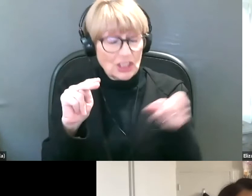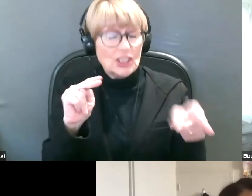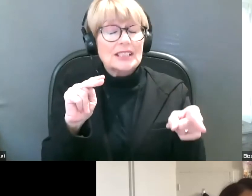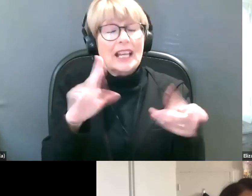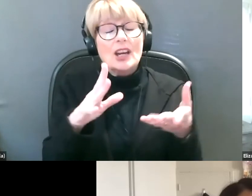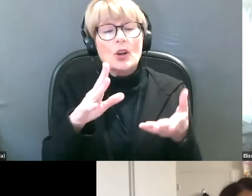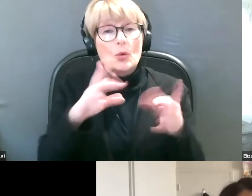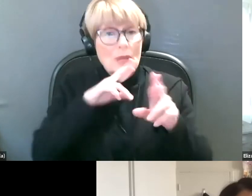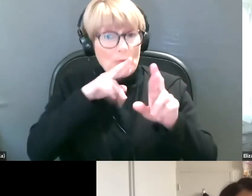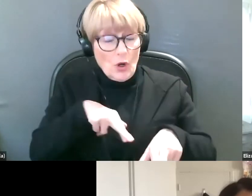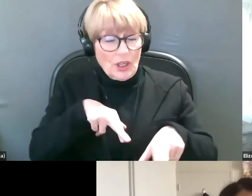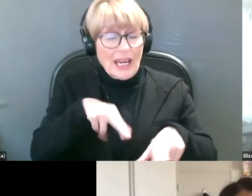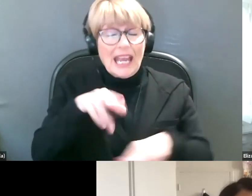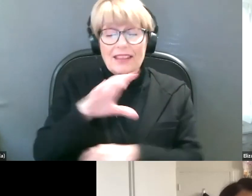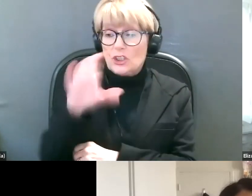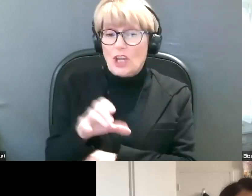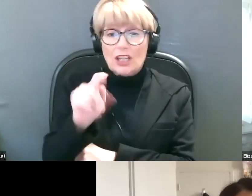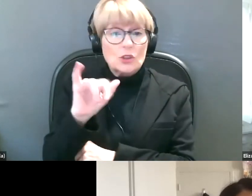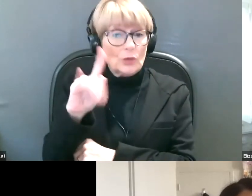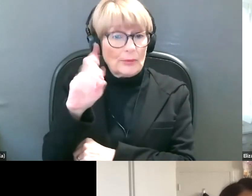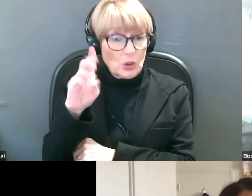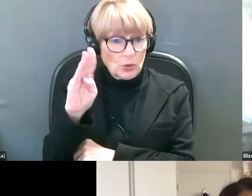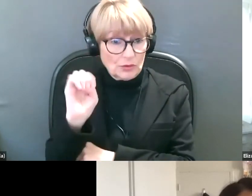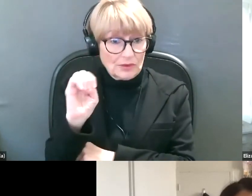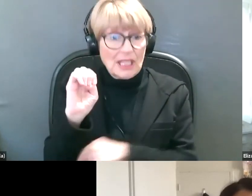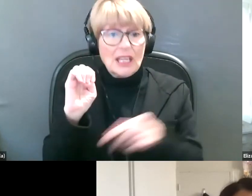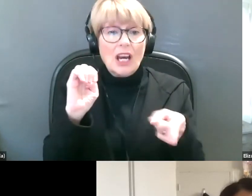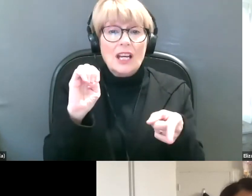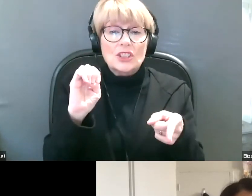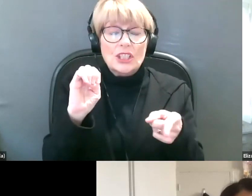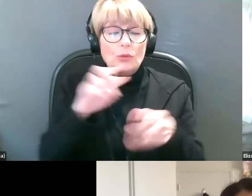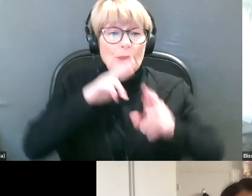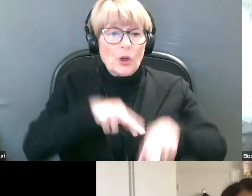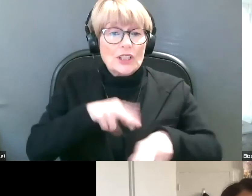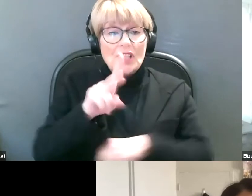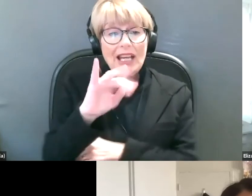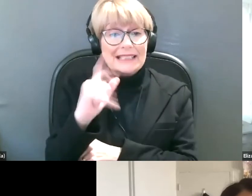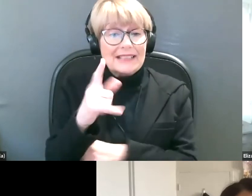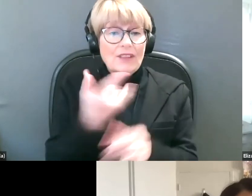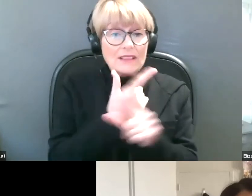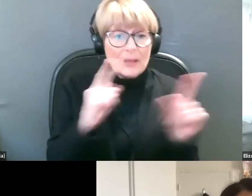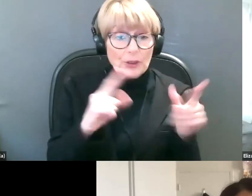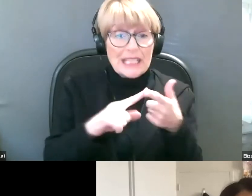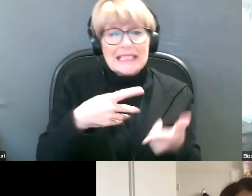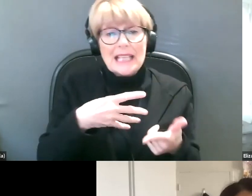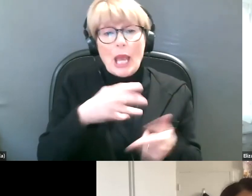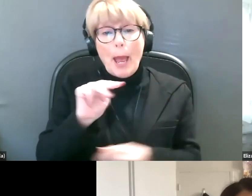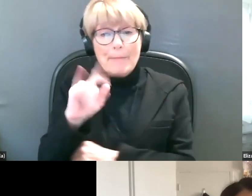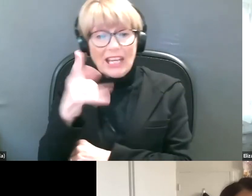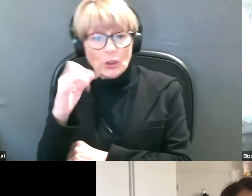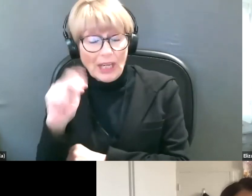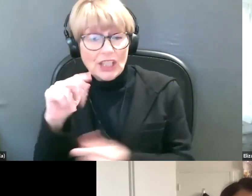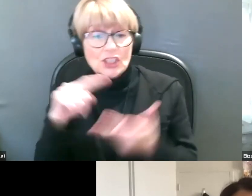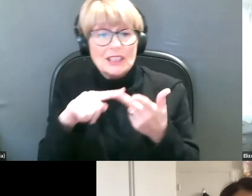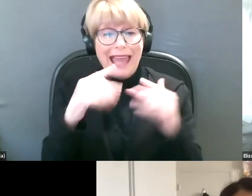reports on civil liberties, migration, inequities using both data and words. Recently,